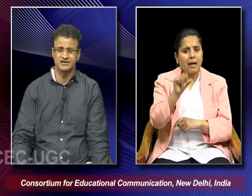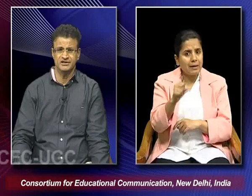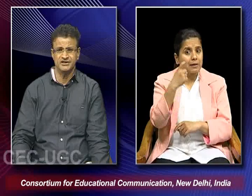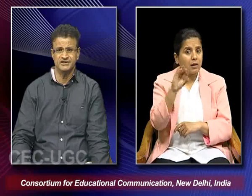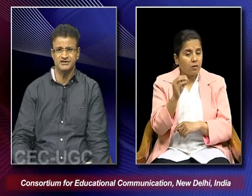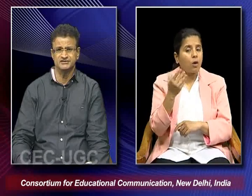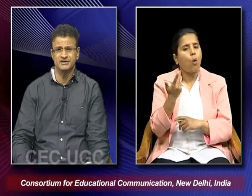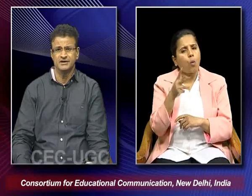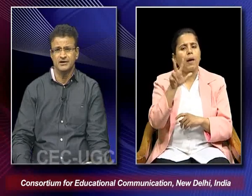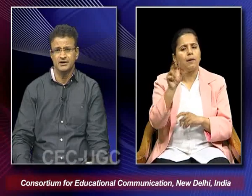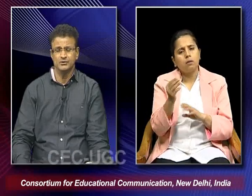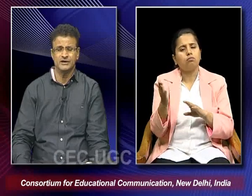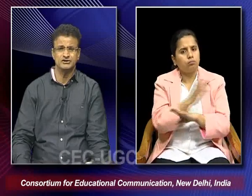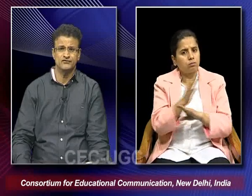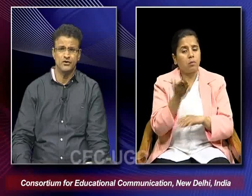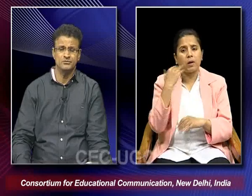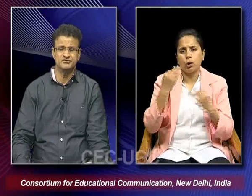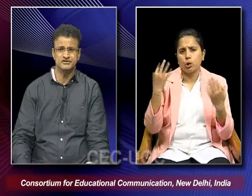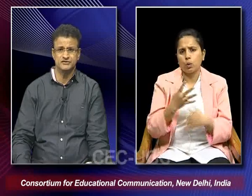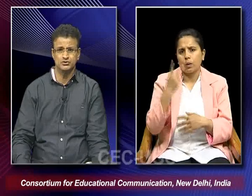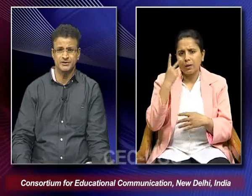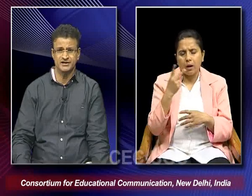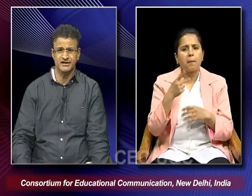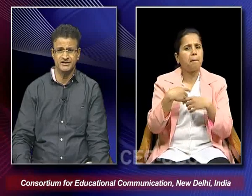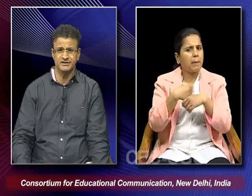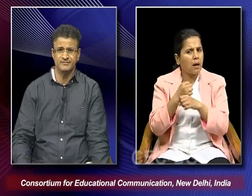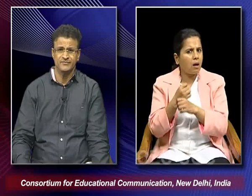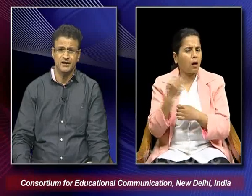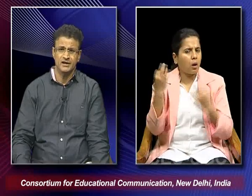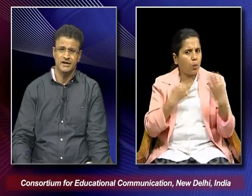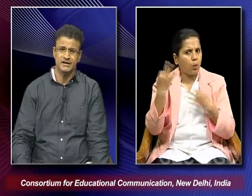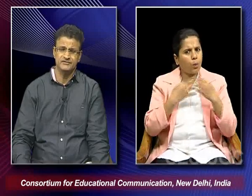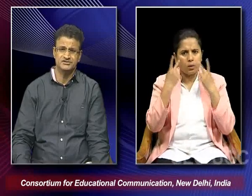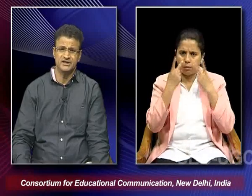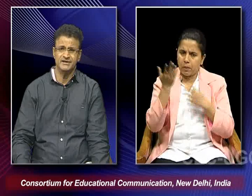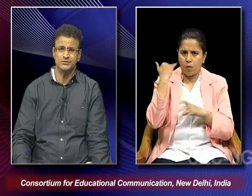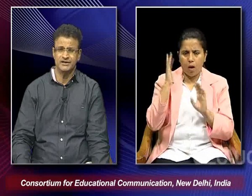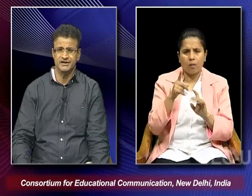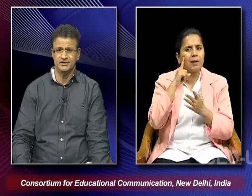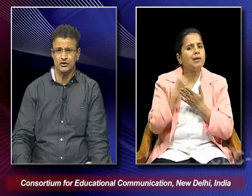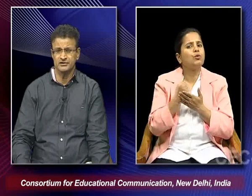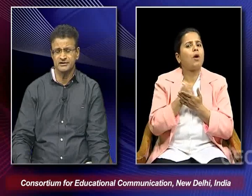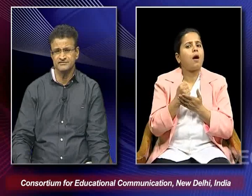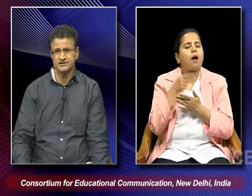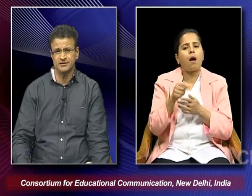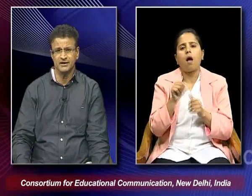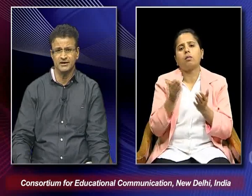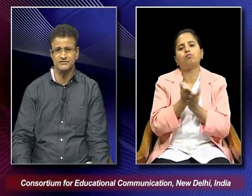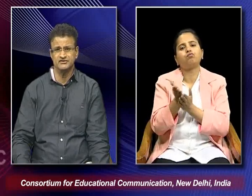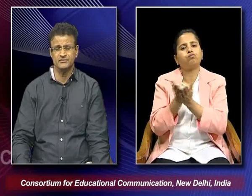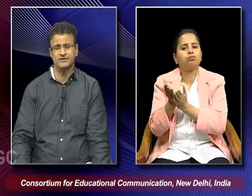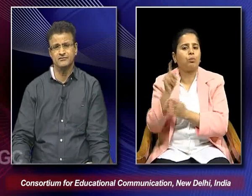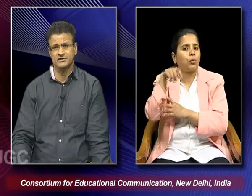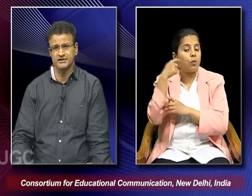and early 80s, new kinds of forms which were to be created, and which tried to create an alternative cinema in